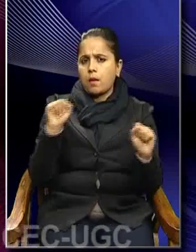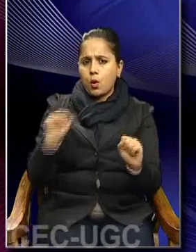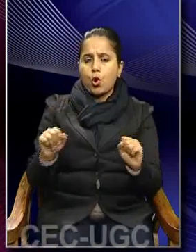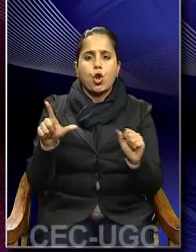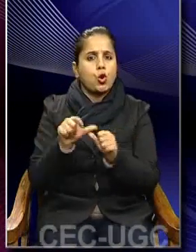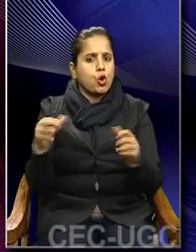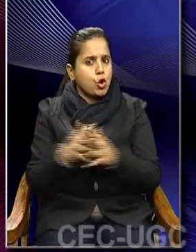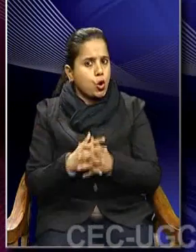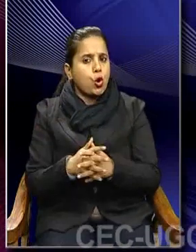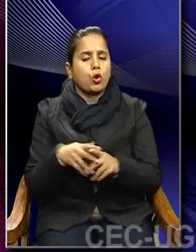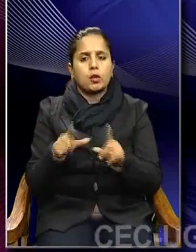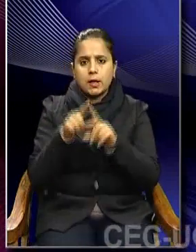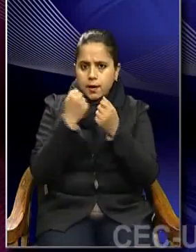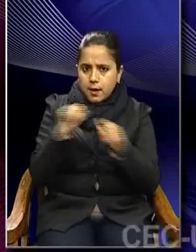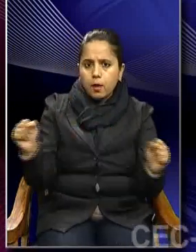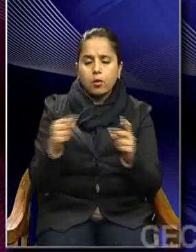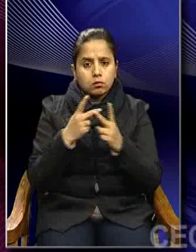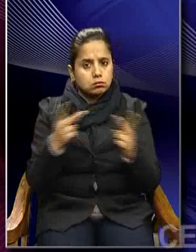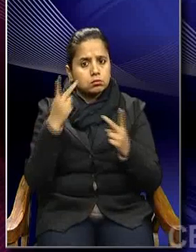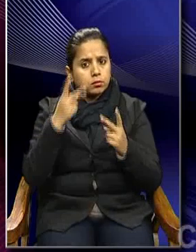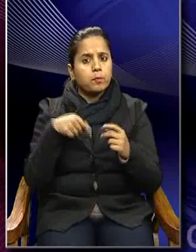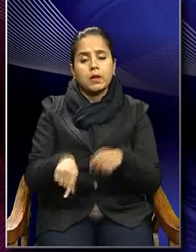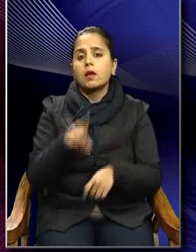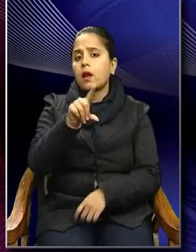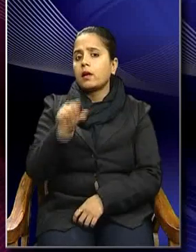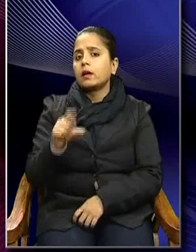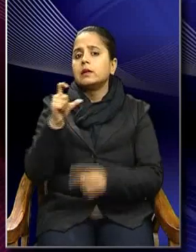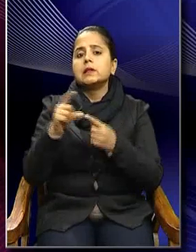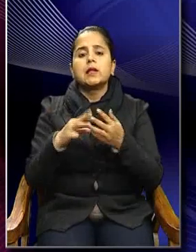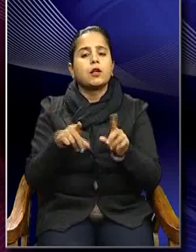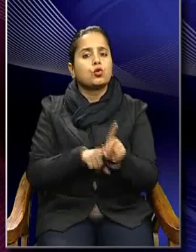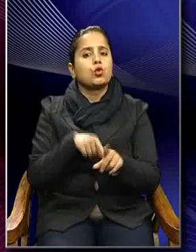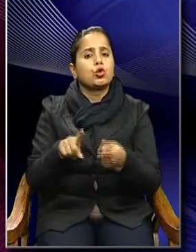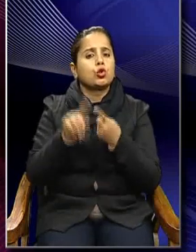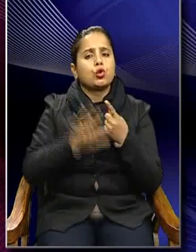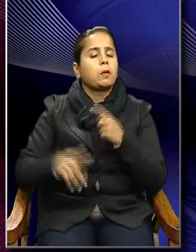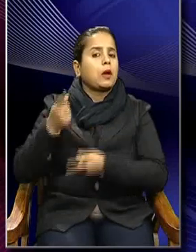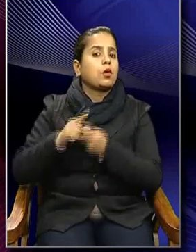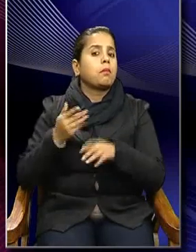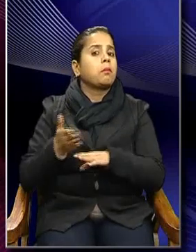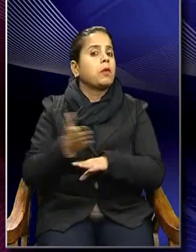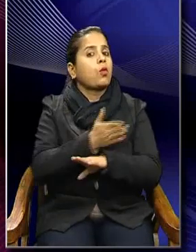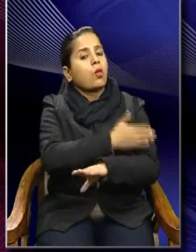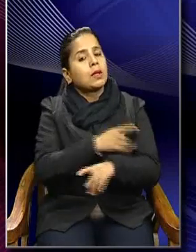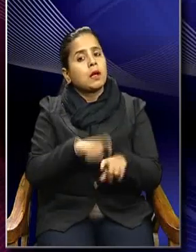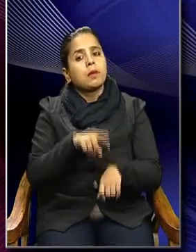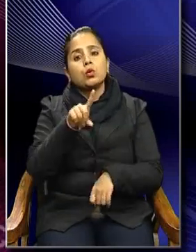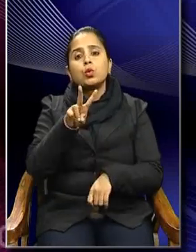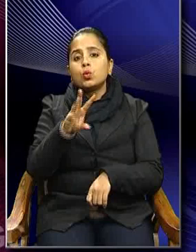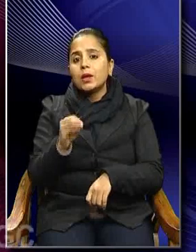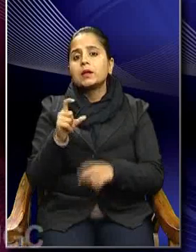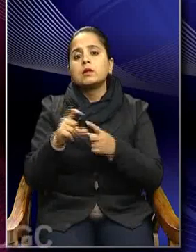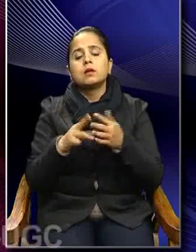democratic regimes all across the 19th century European history and the early decades of 20th century European